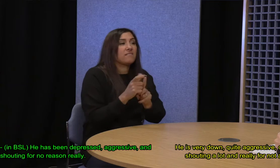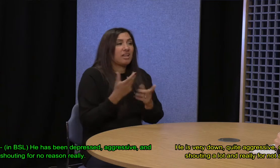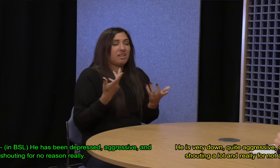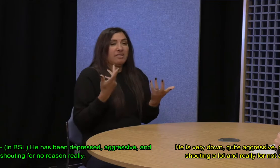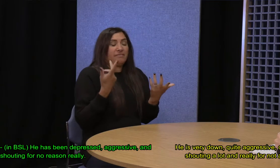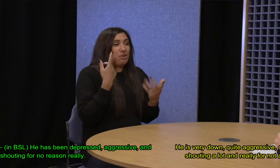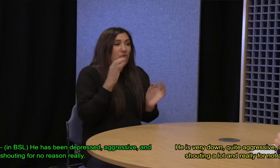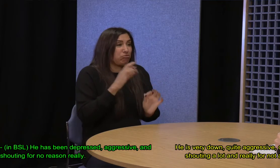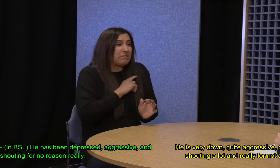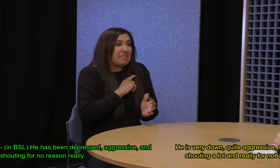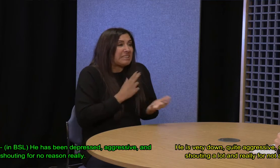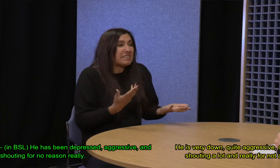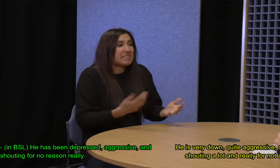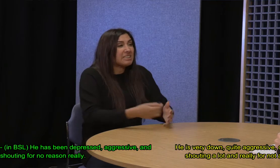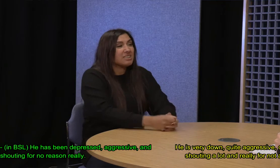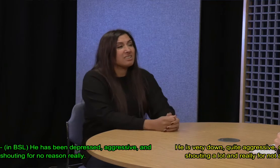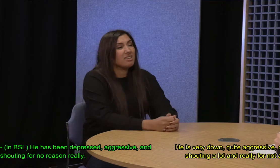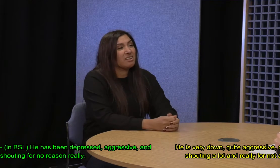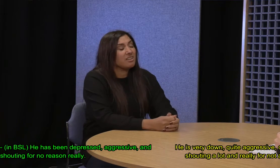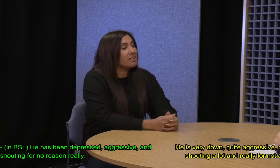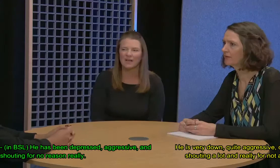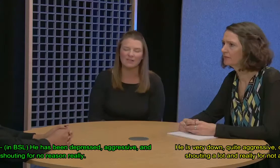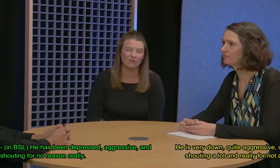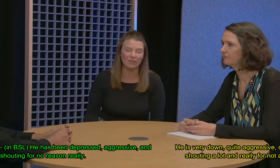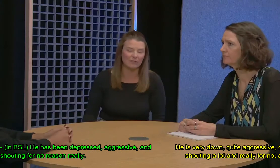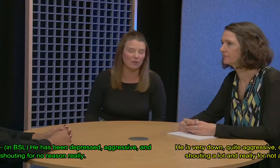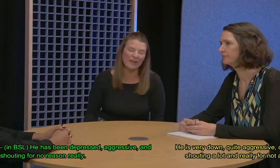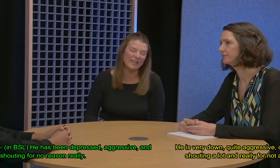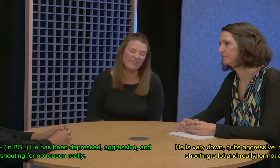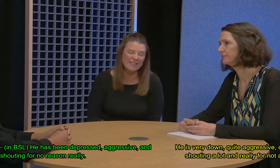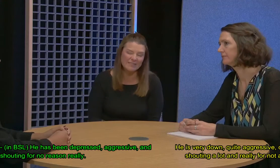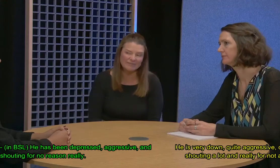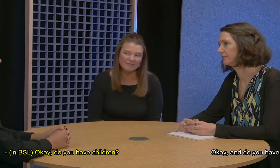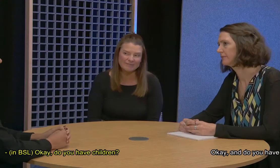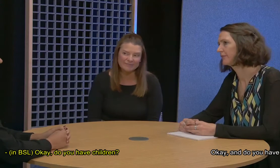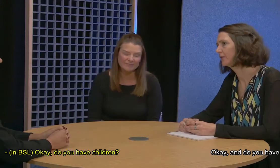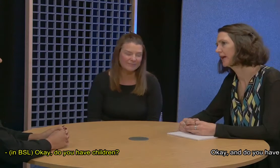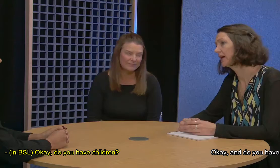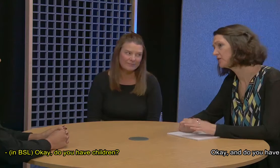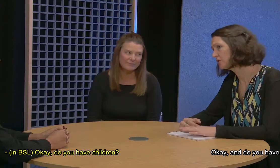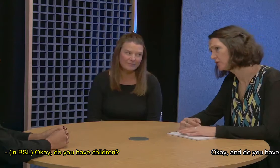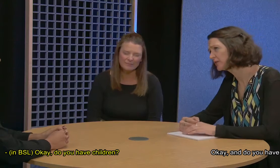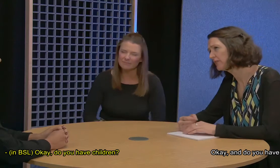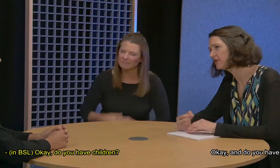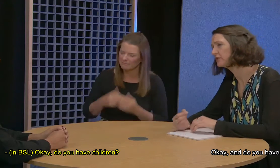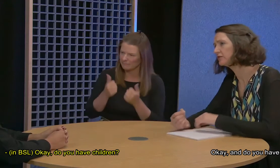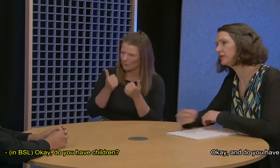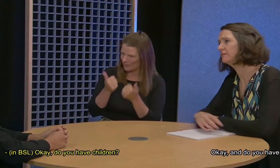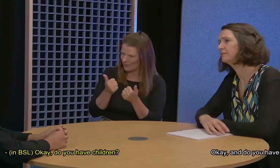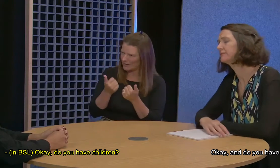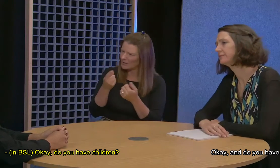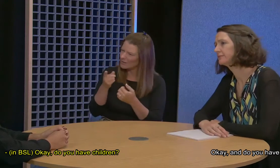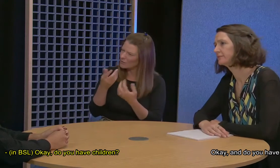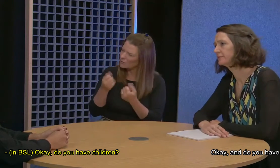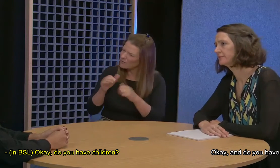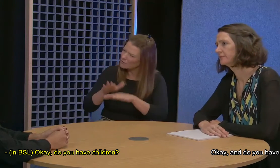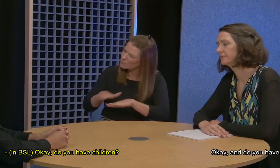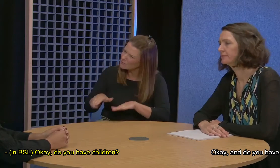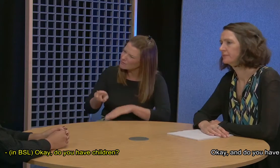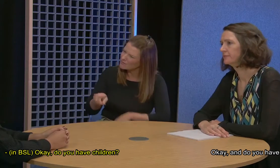aggressive, quite moody, shouting a lot, and really for not any reason. Okay, and do you also have children?